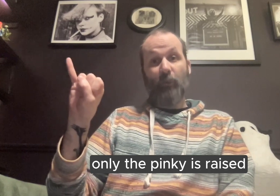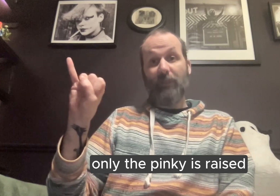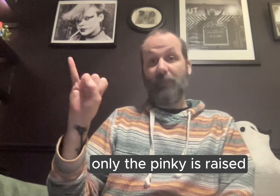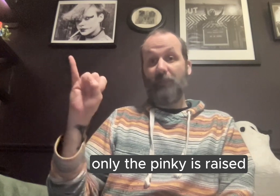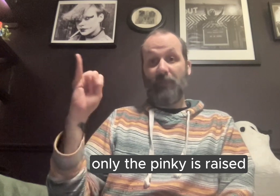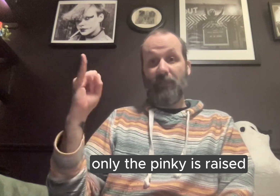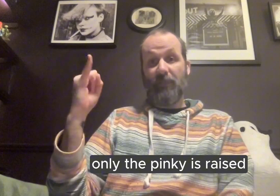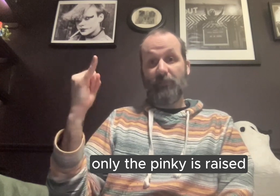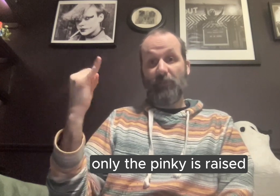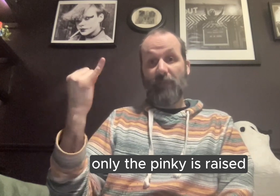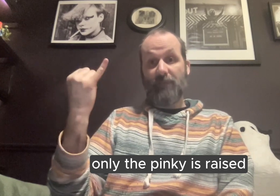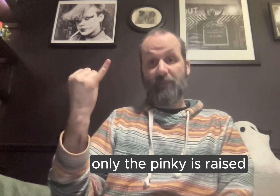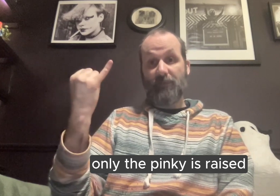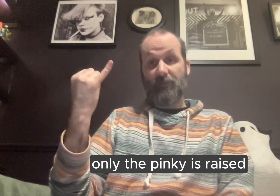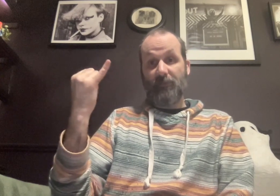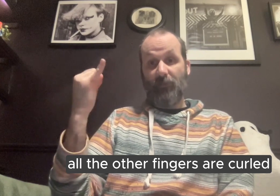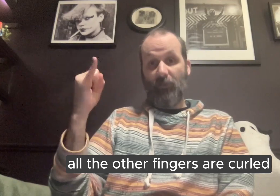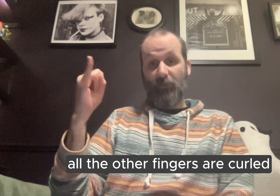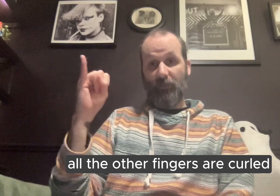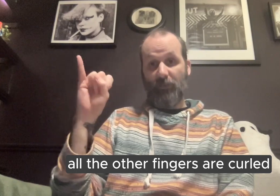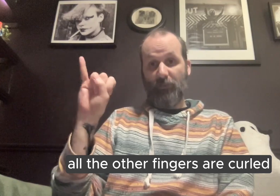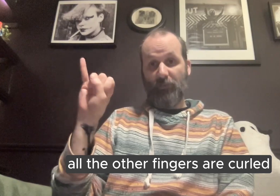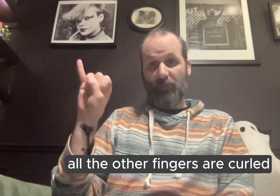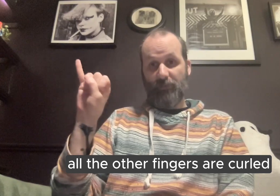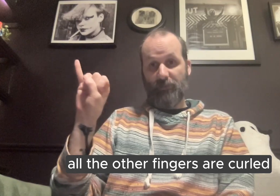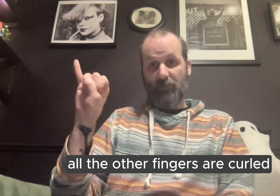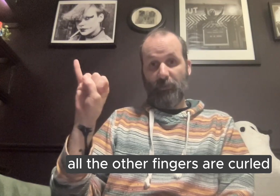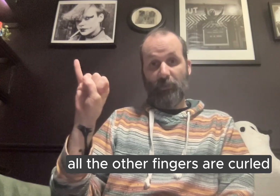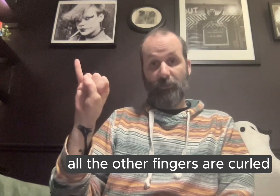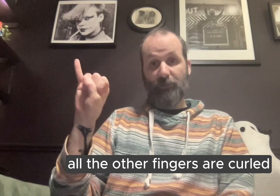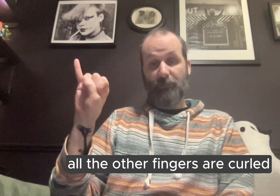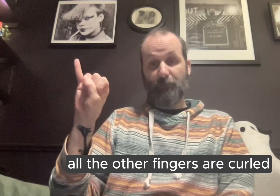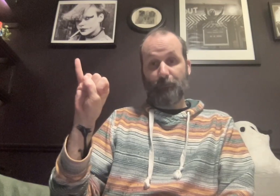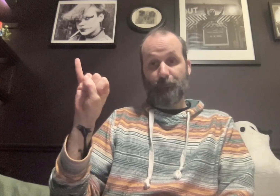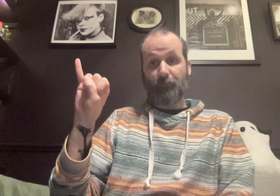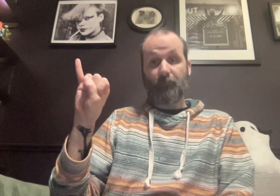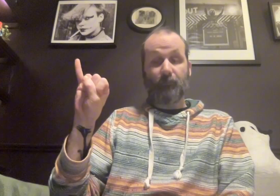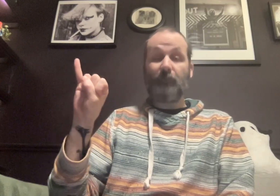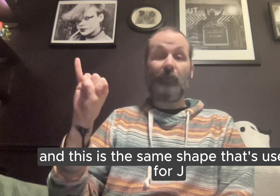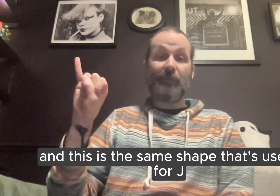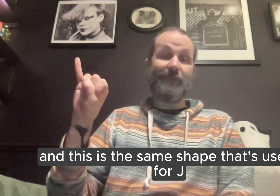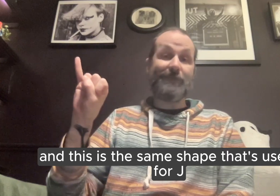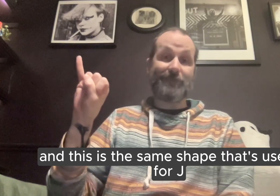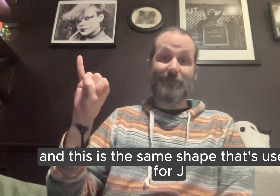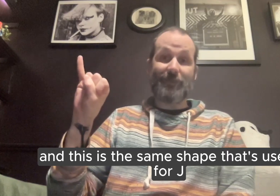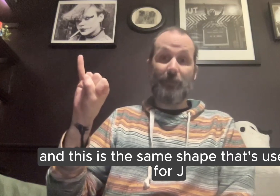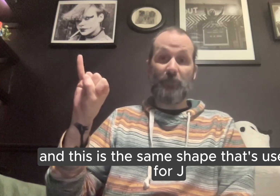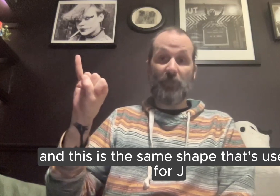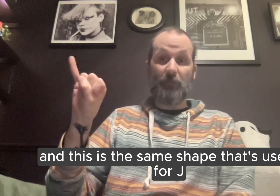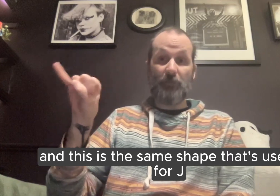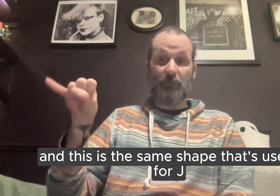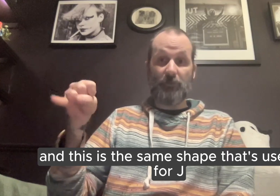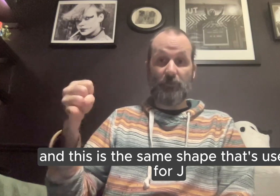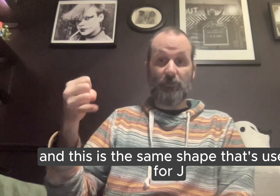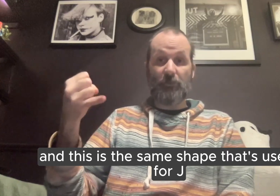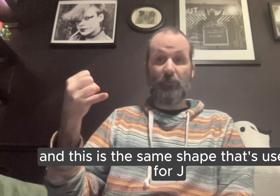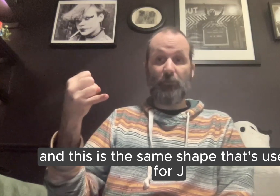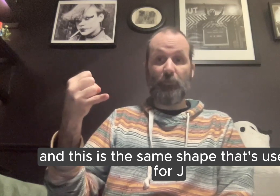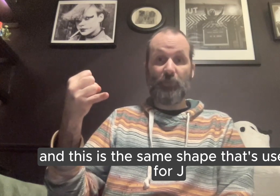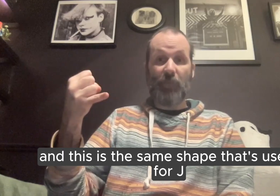only the pinky is raised, all the other fingers are curled, and this is the same shape that's used for J.